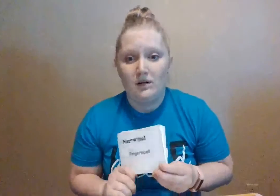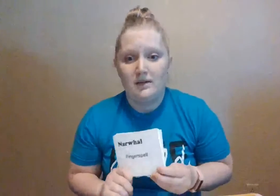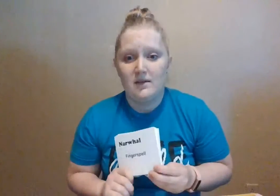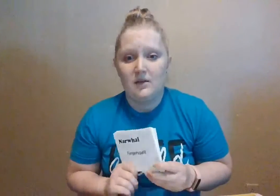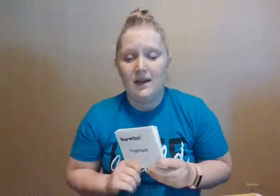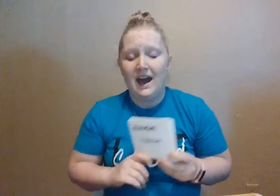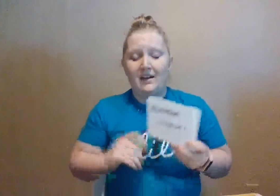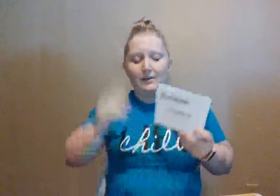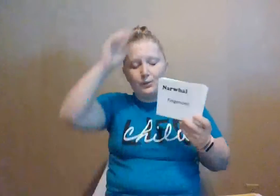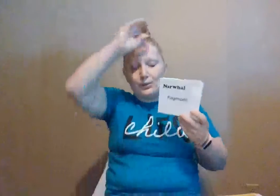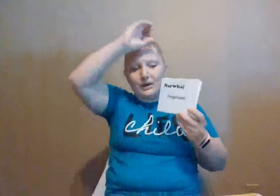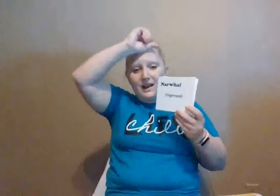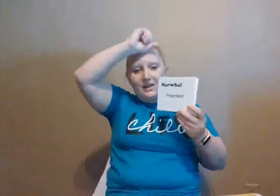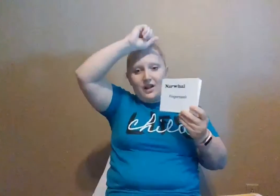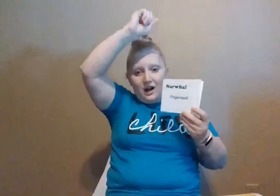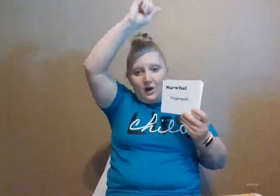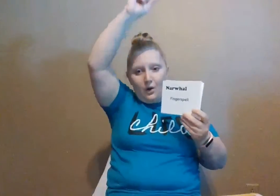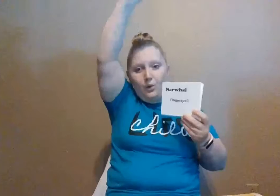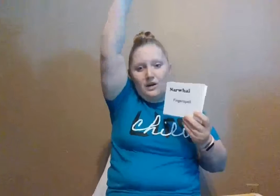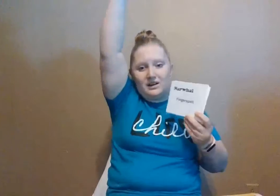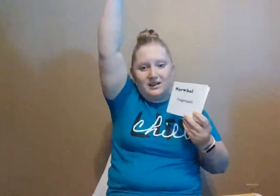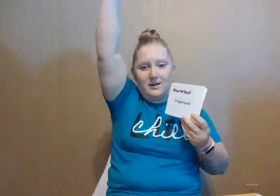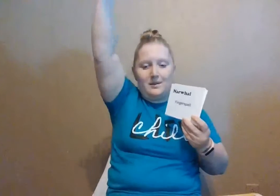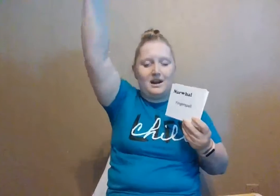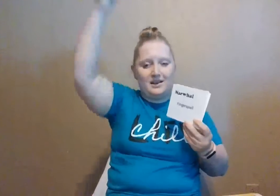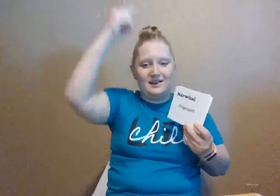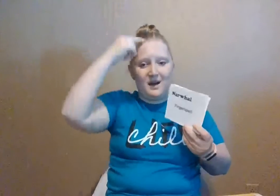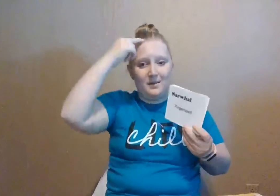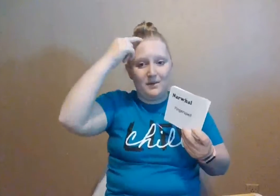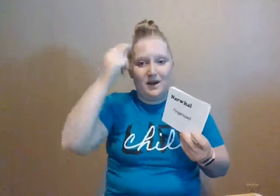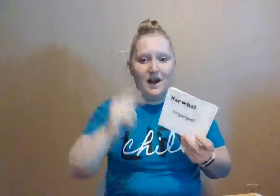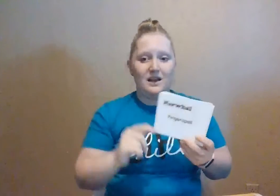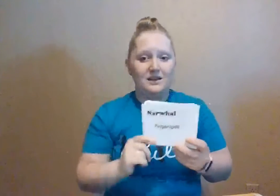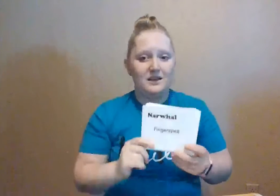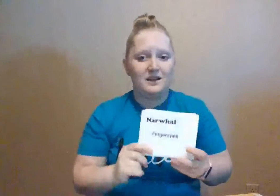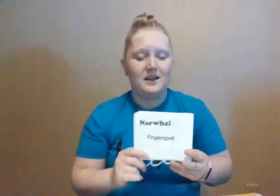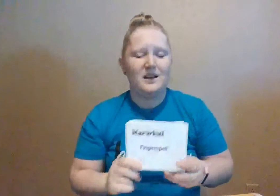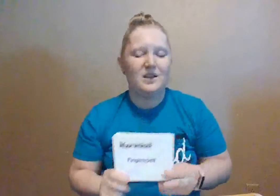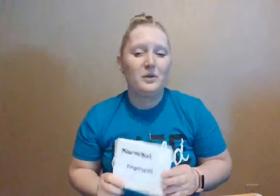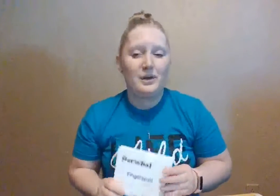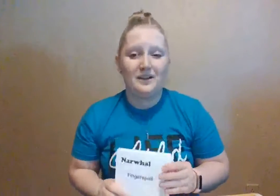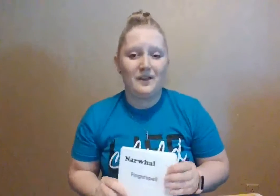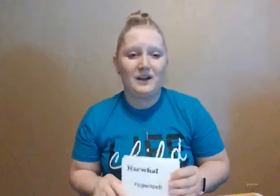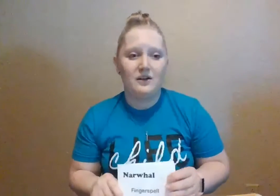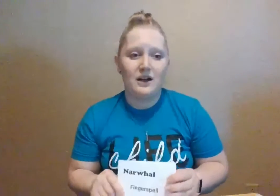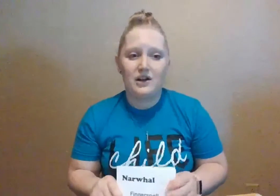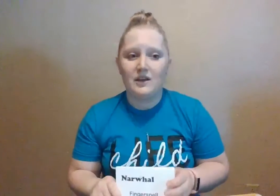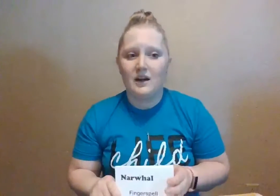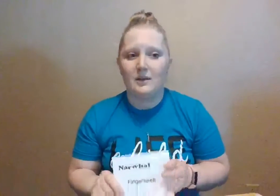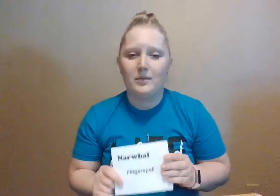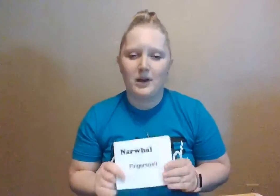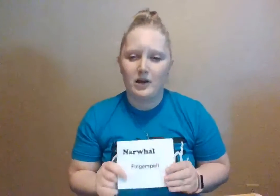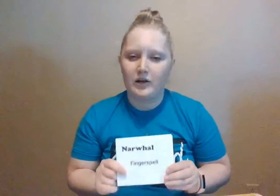unicorns. So they have really long horns coming out of the top of their heads. They're really fun. You guys should look up a picture of